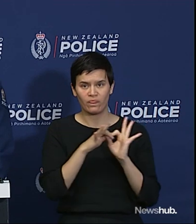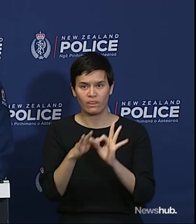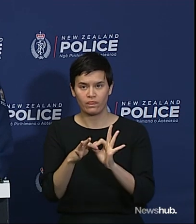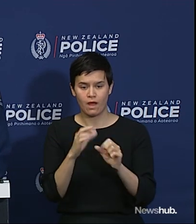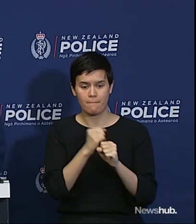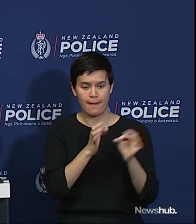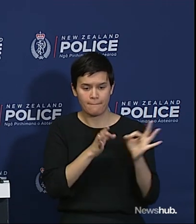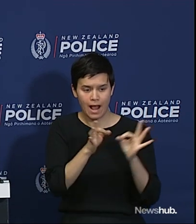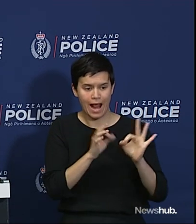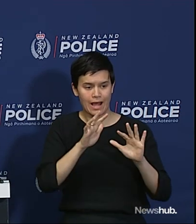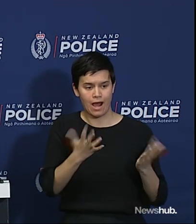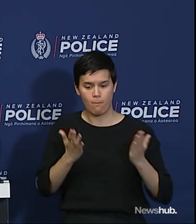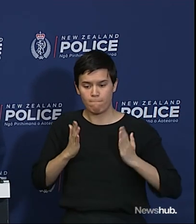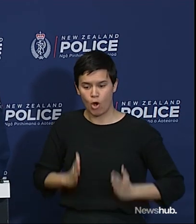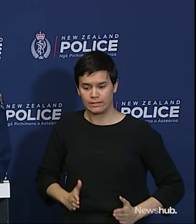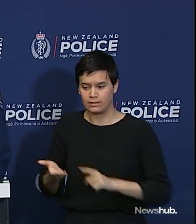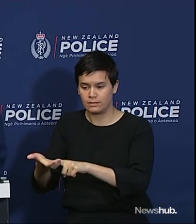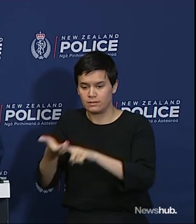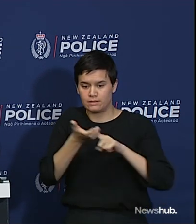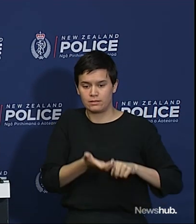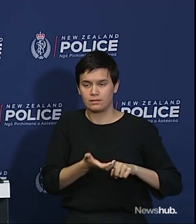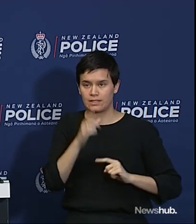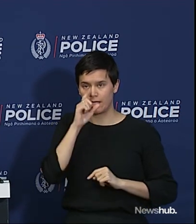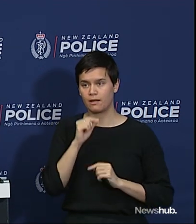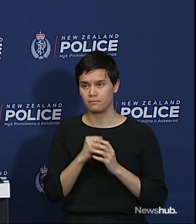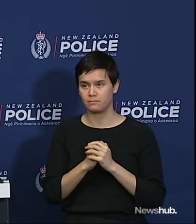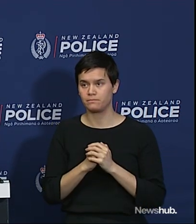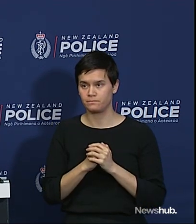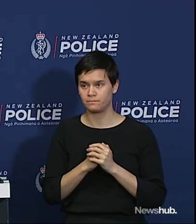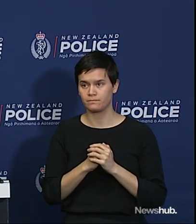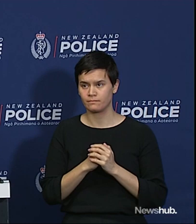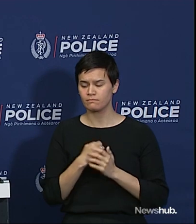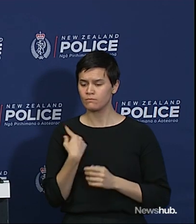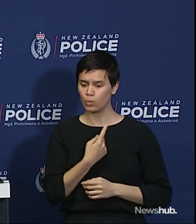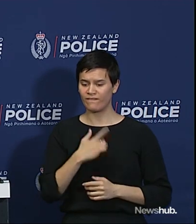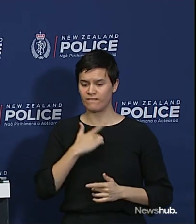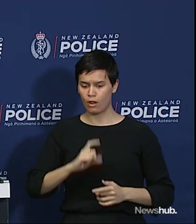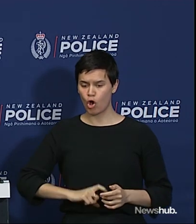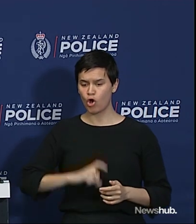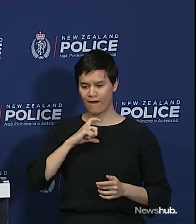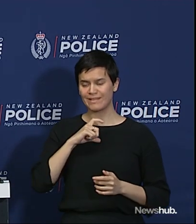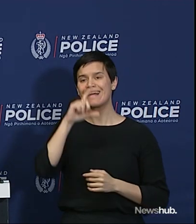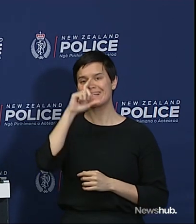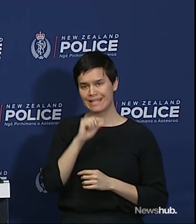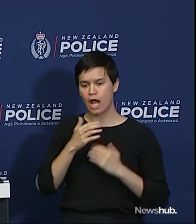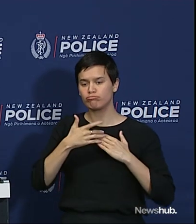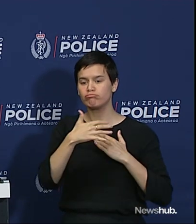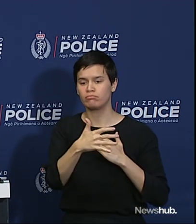bodies still on the island. We are confident on our ability to deliver the rescue